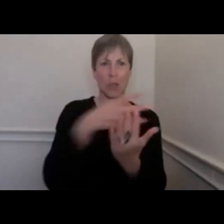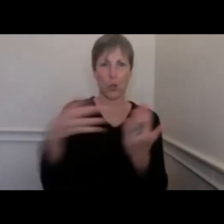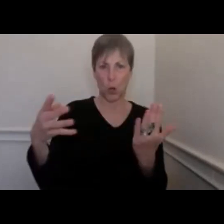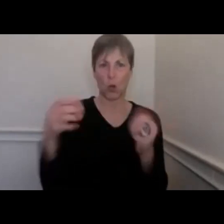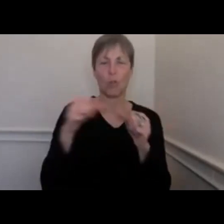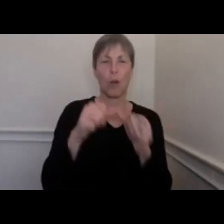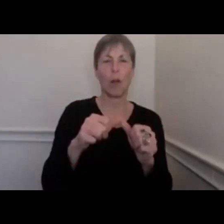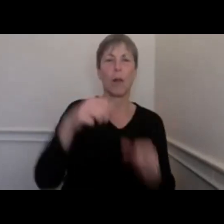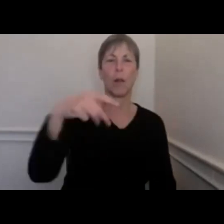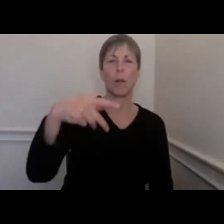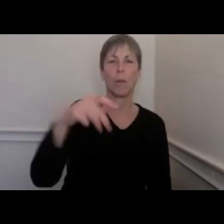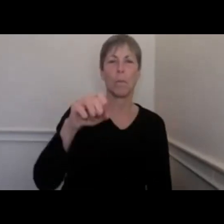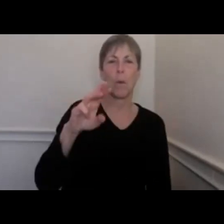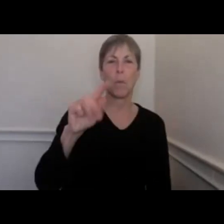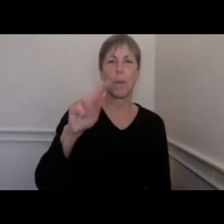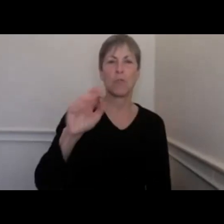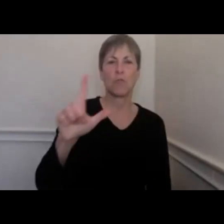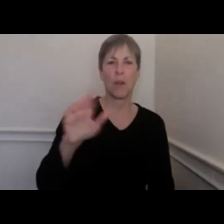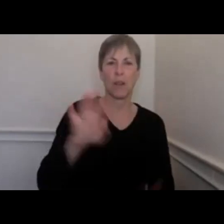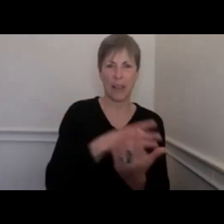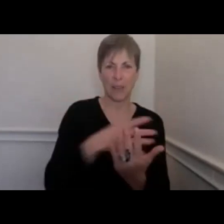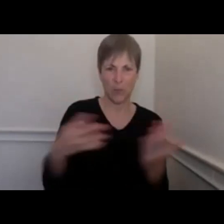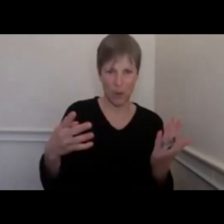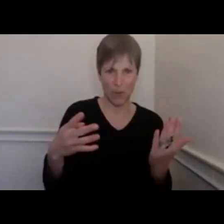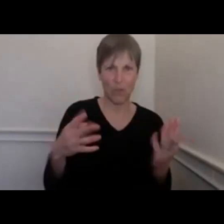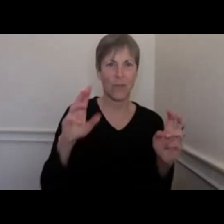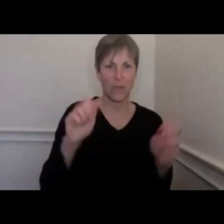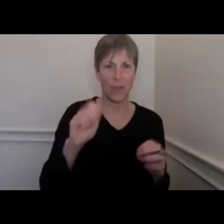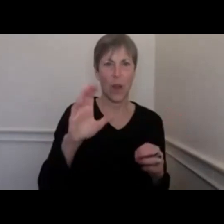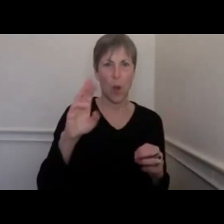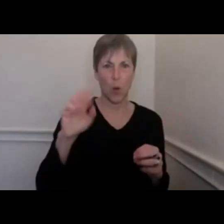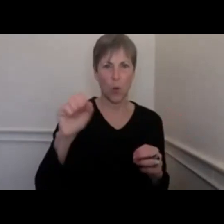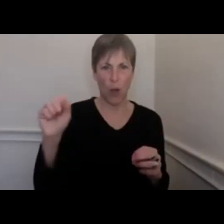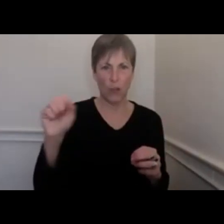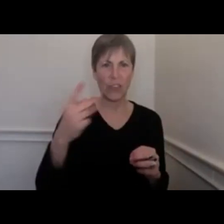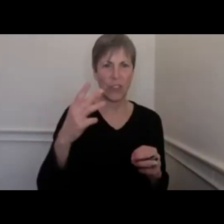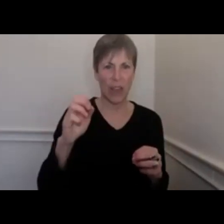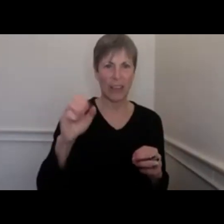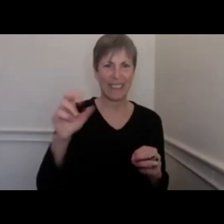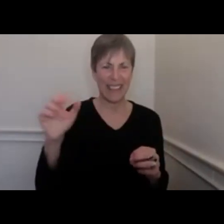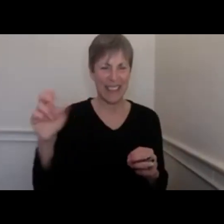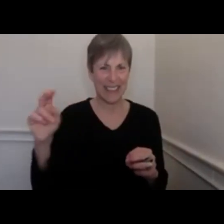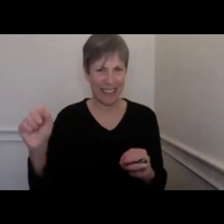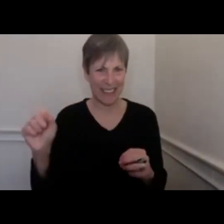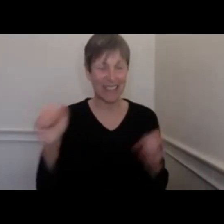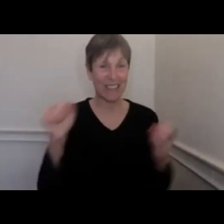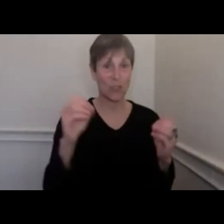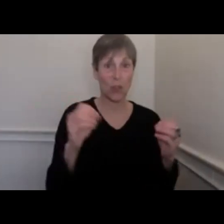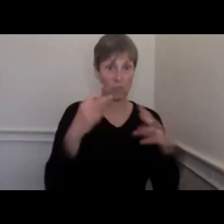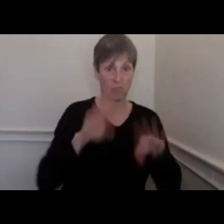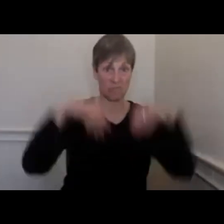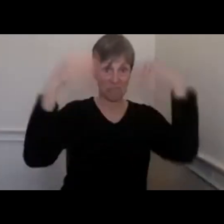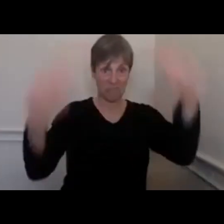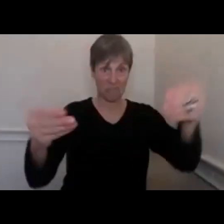it has dates 1, 2, 3, 4, 5, but instead of Monday through Sunday, we have years. So you can see all these lovely notes